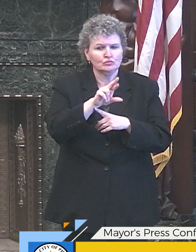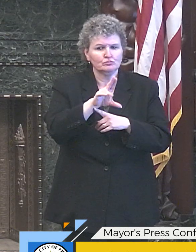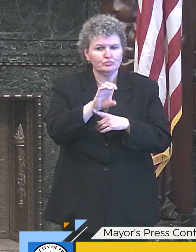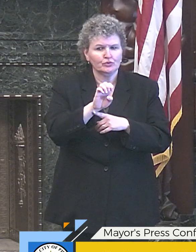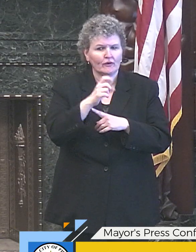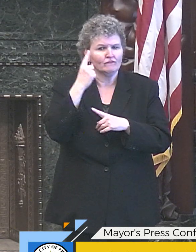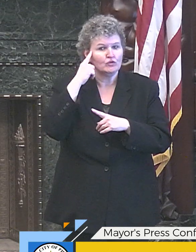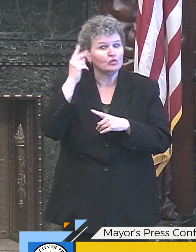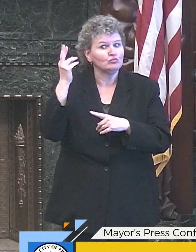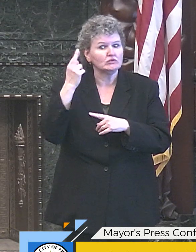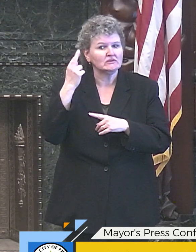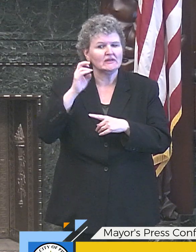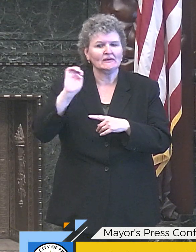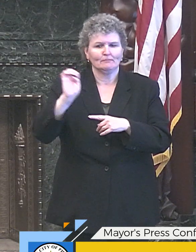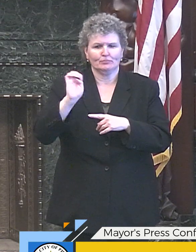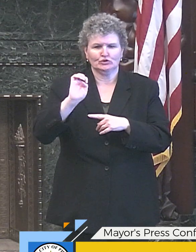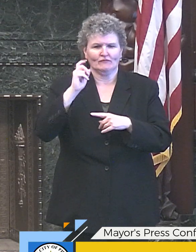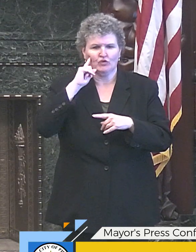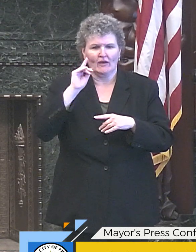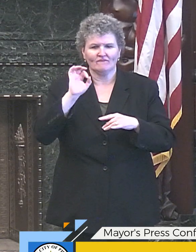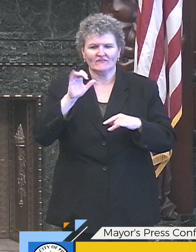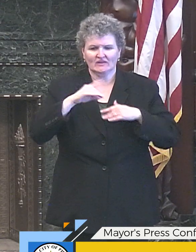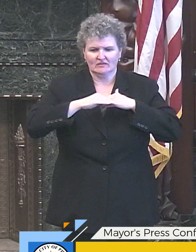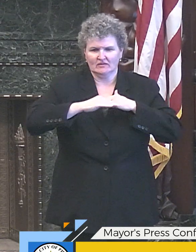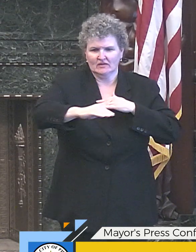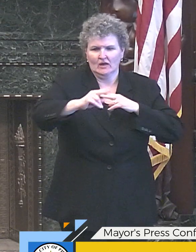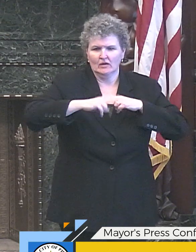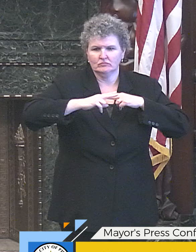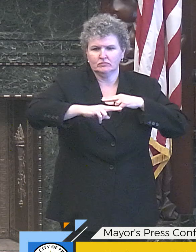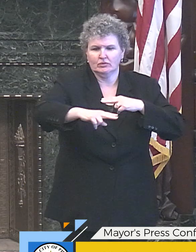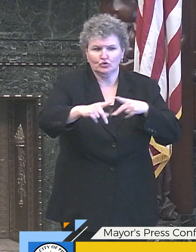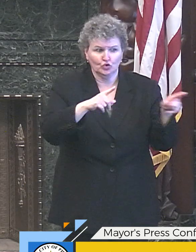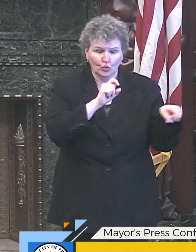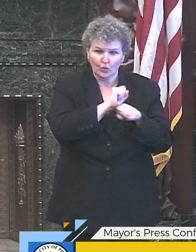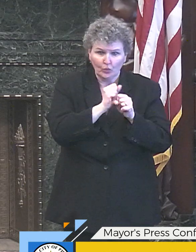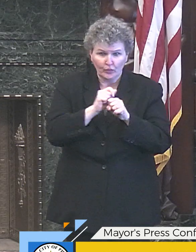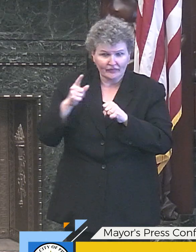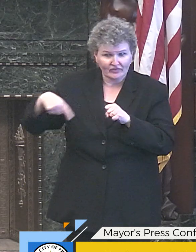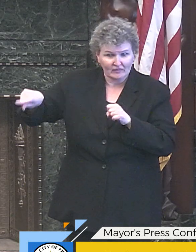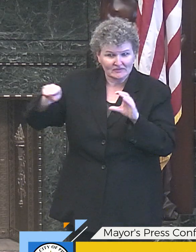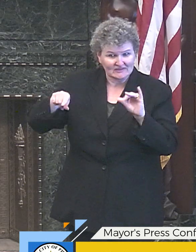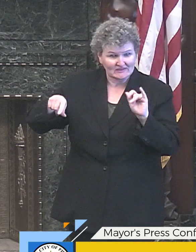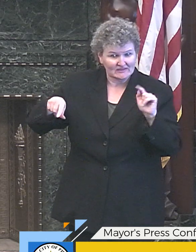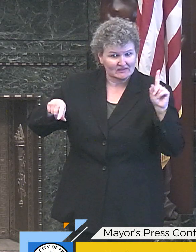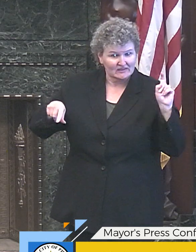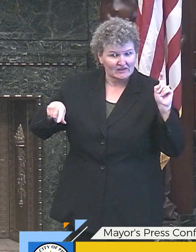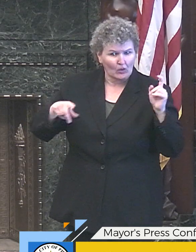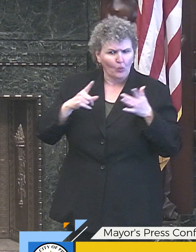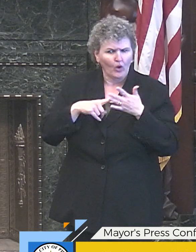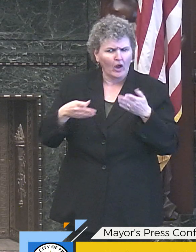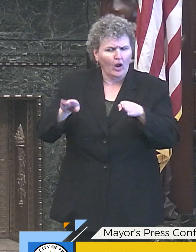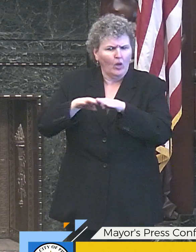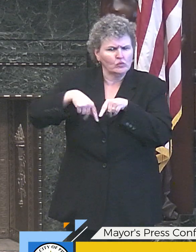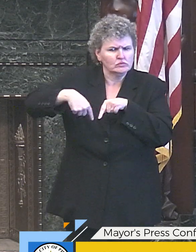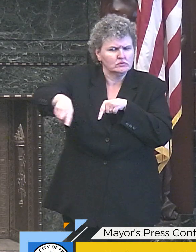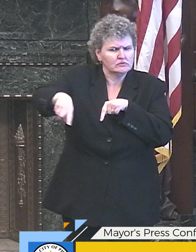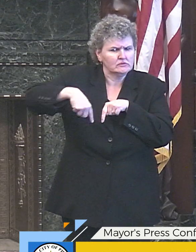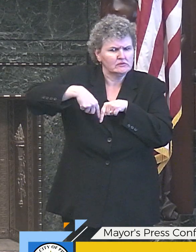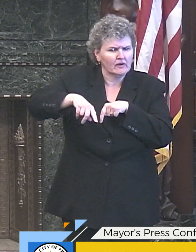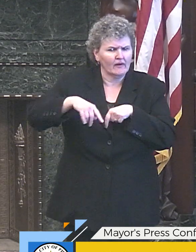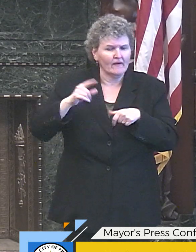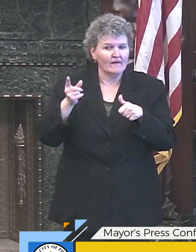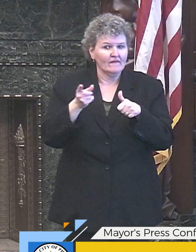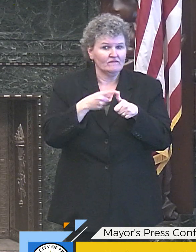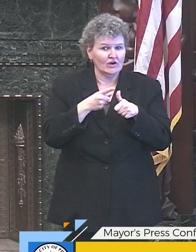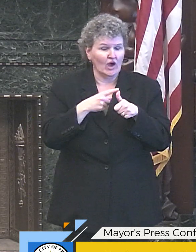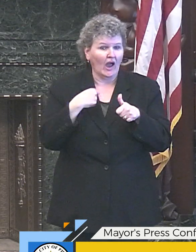Can you confirm that they're working with the city on this plan and when it might go into effect? The first time I heard about that was when I read it in the